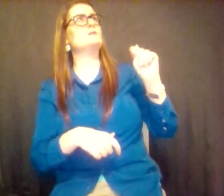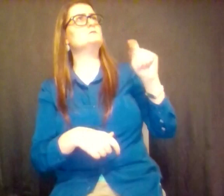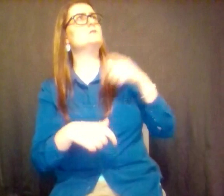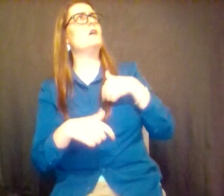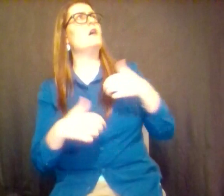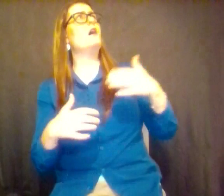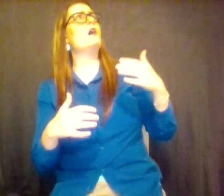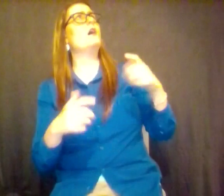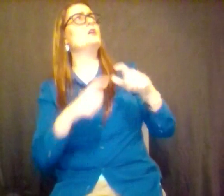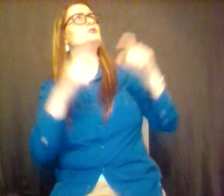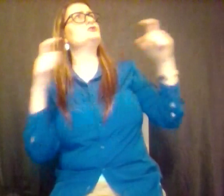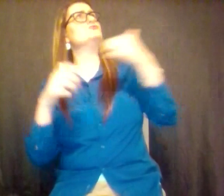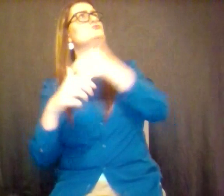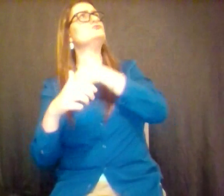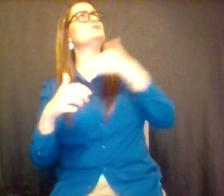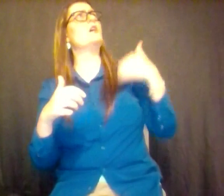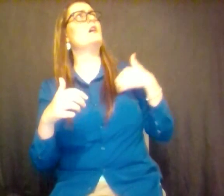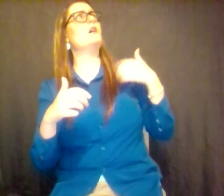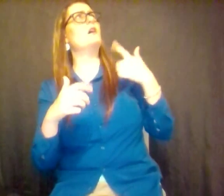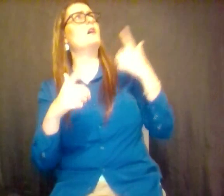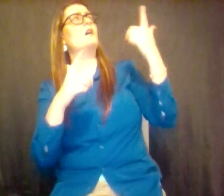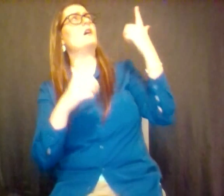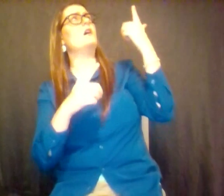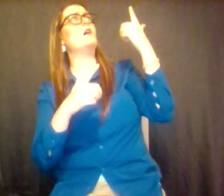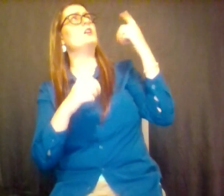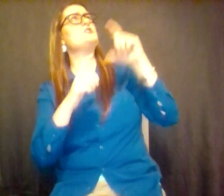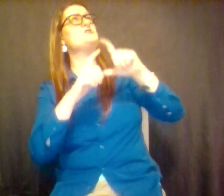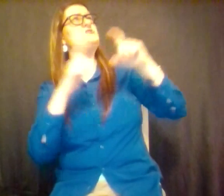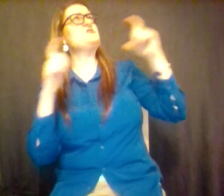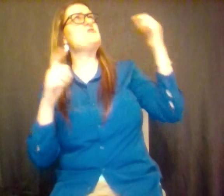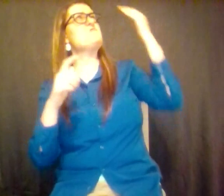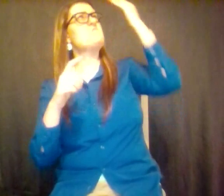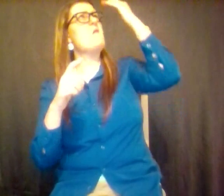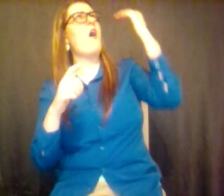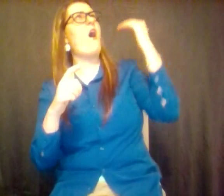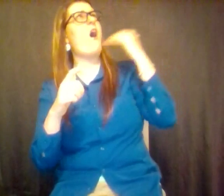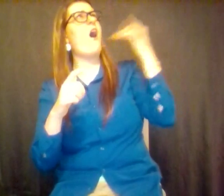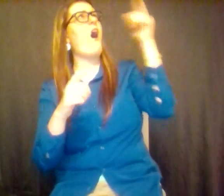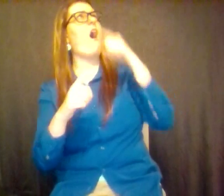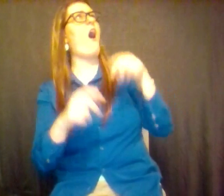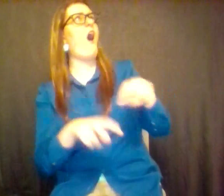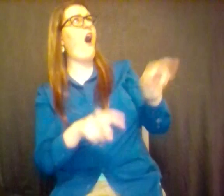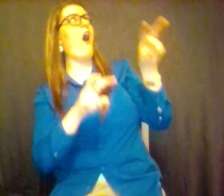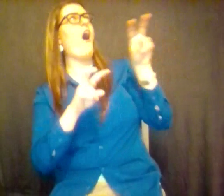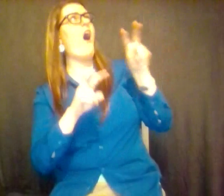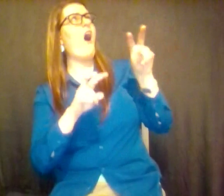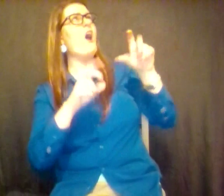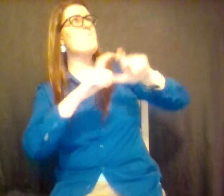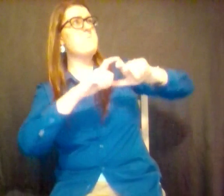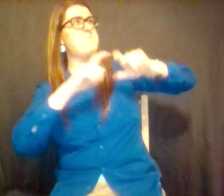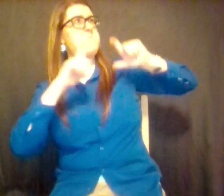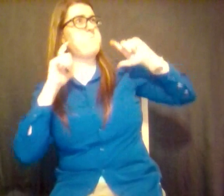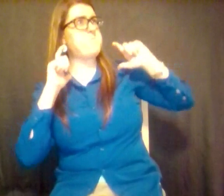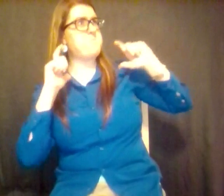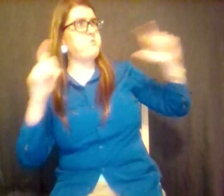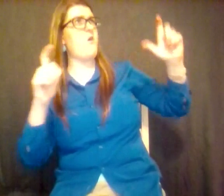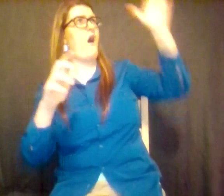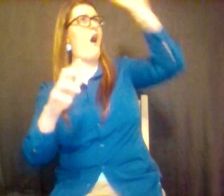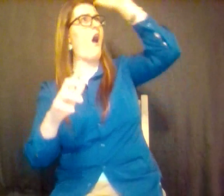could and saw a giant face. It was the biggest man that David had ever seen. "That's Goliath," said